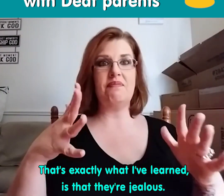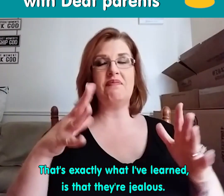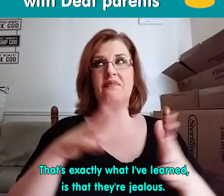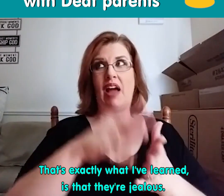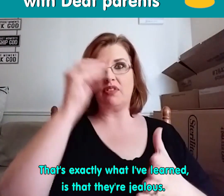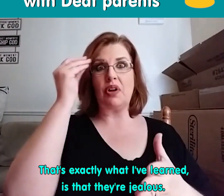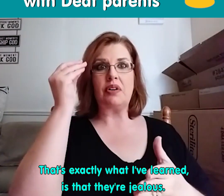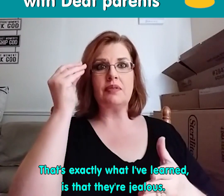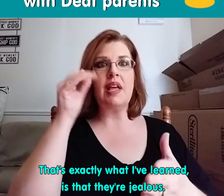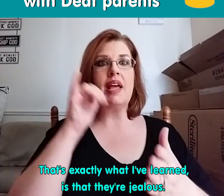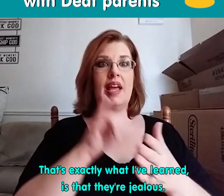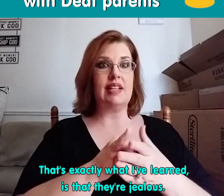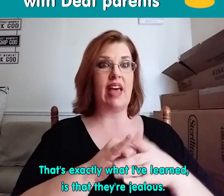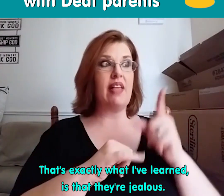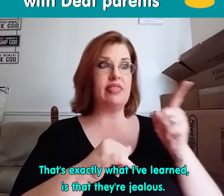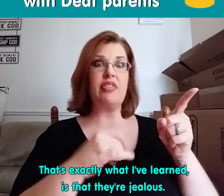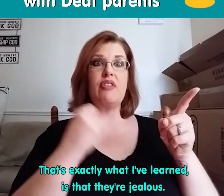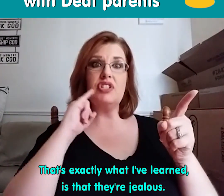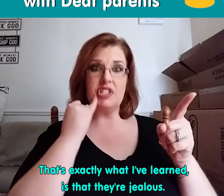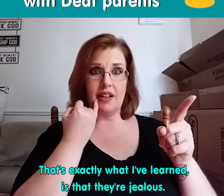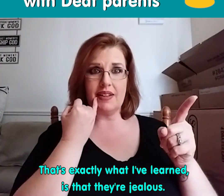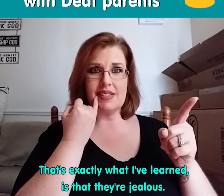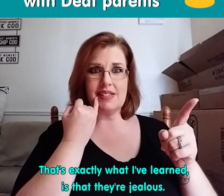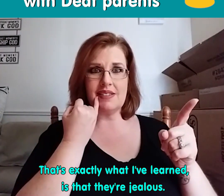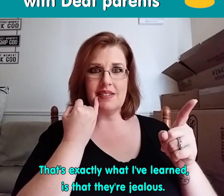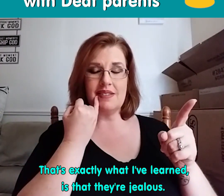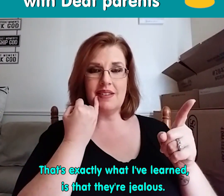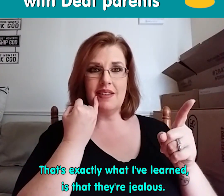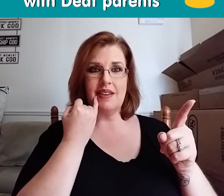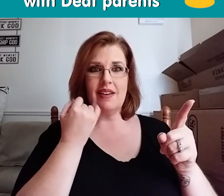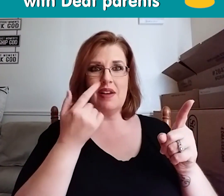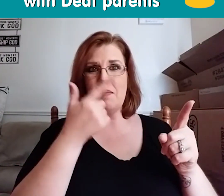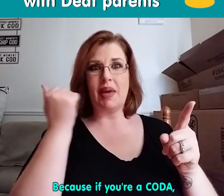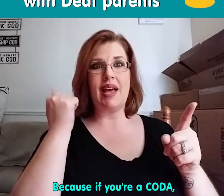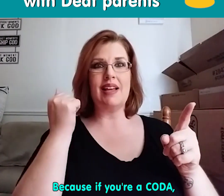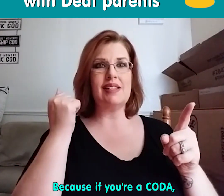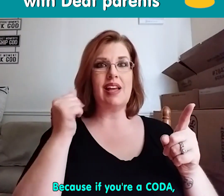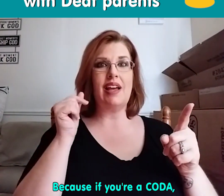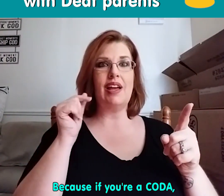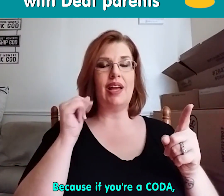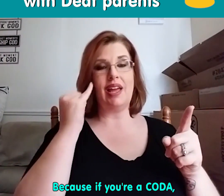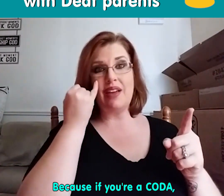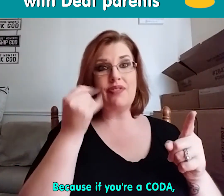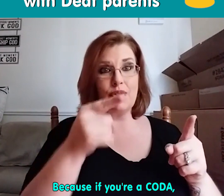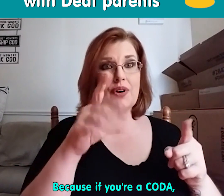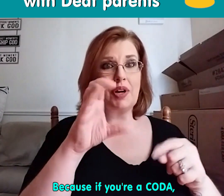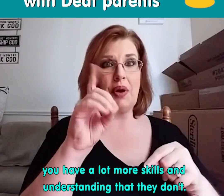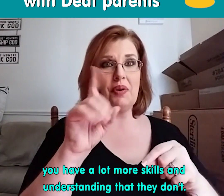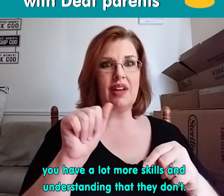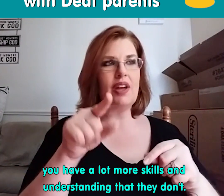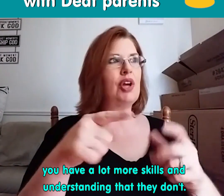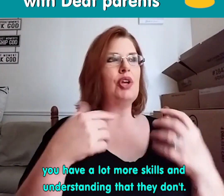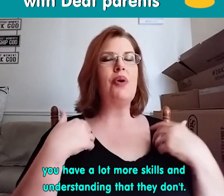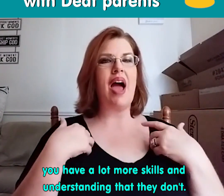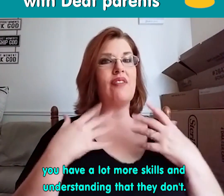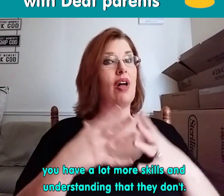felt and how I behaved. But now I'm very proud of the person that I've